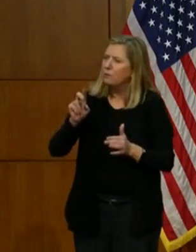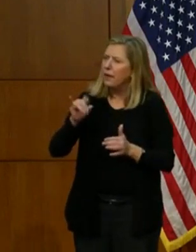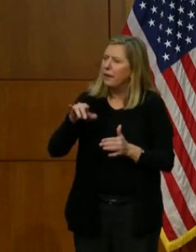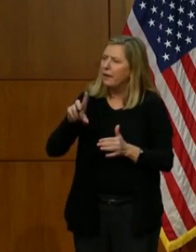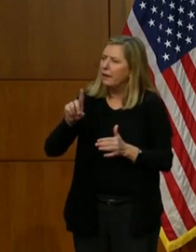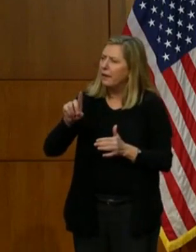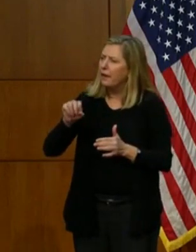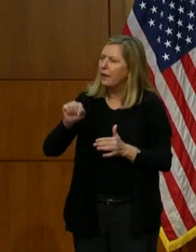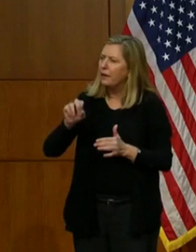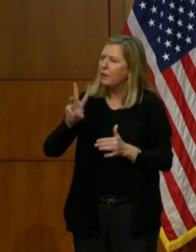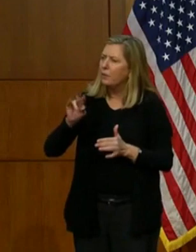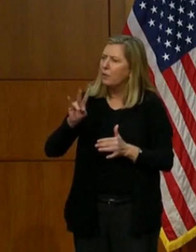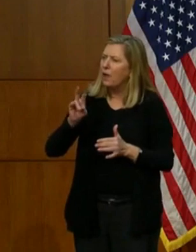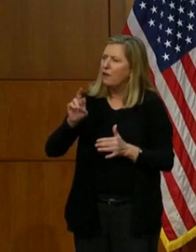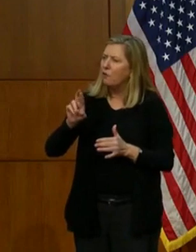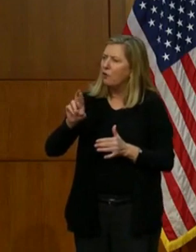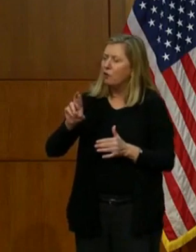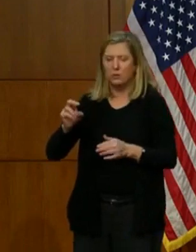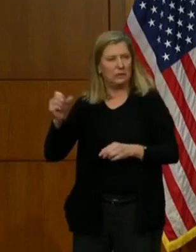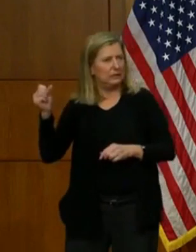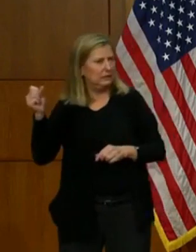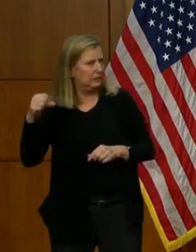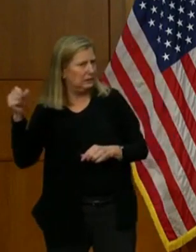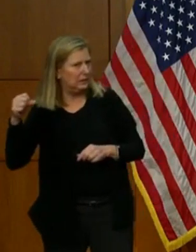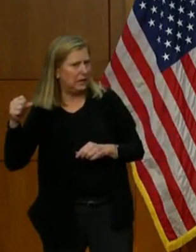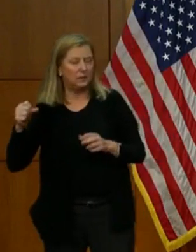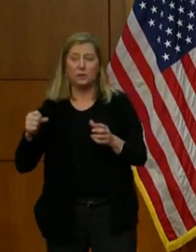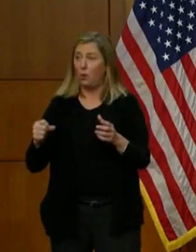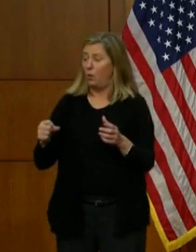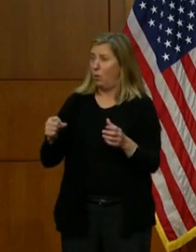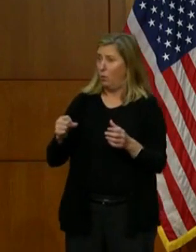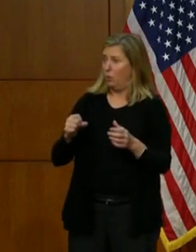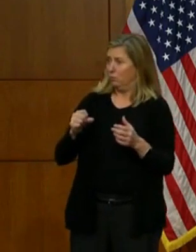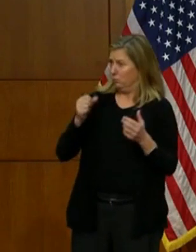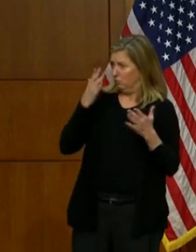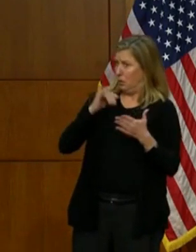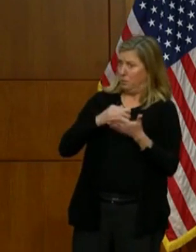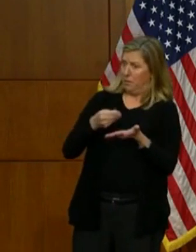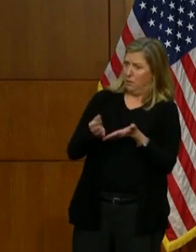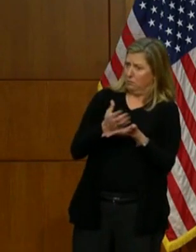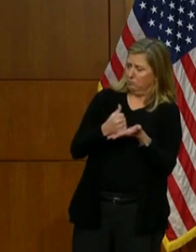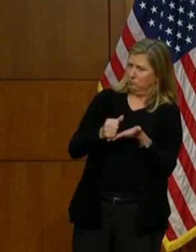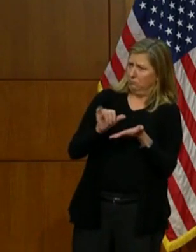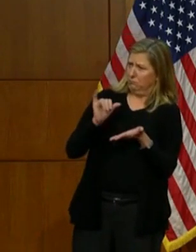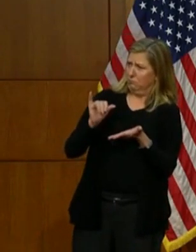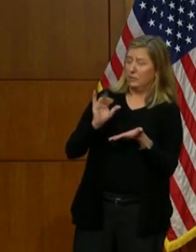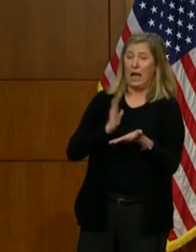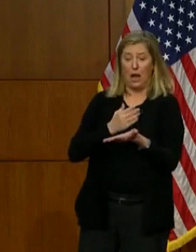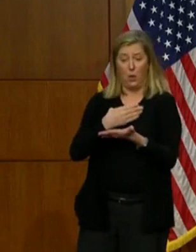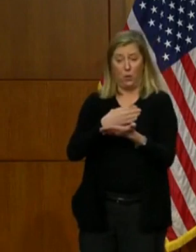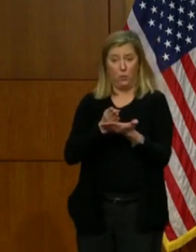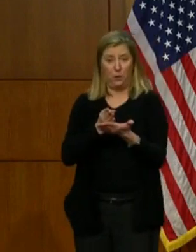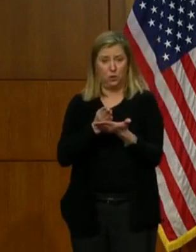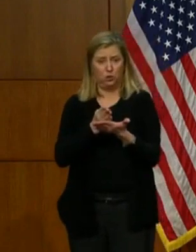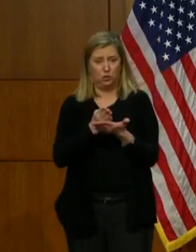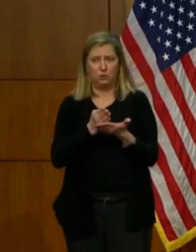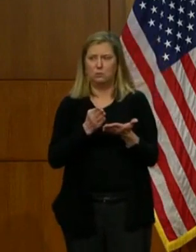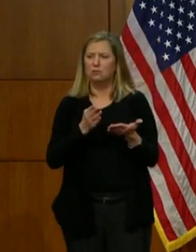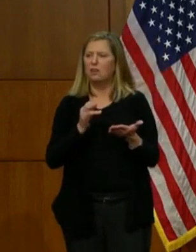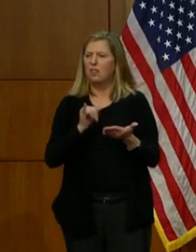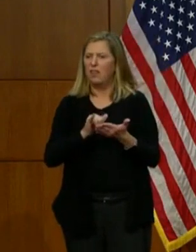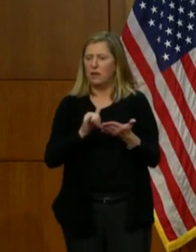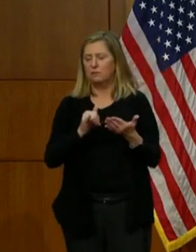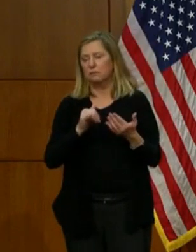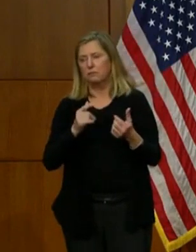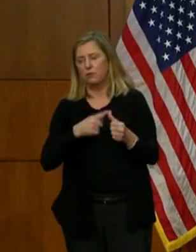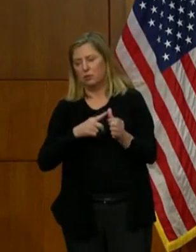waivers? Yes. Is that? I wasn't aware that they were going to run out. As a matter of fact, in our budget, which won't take place until once